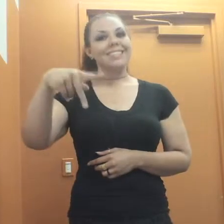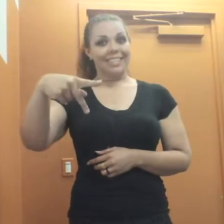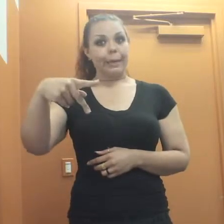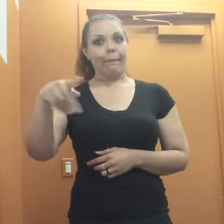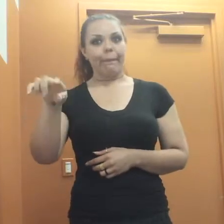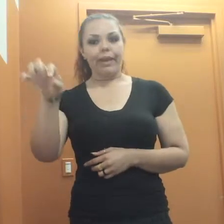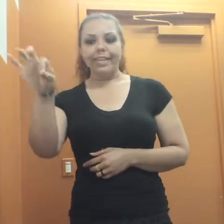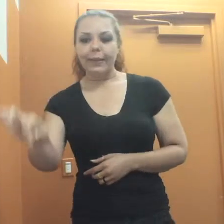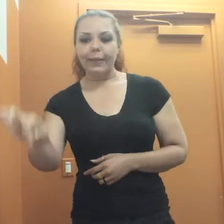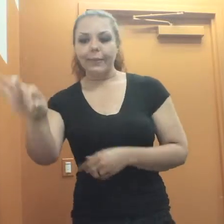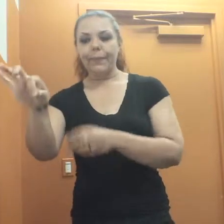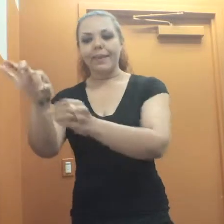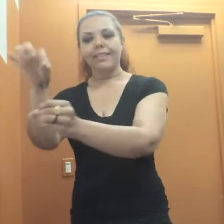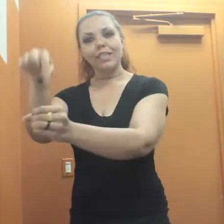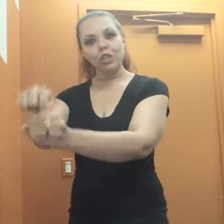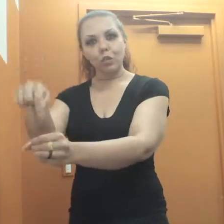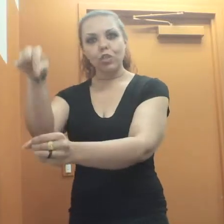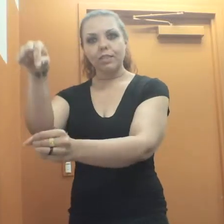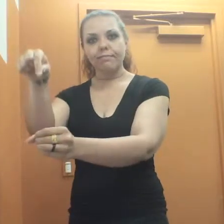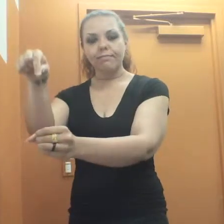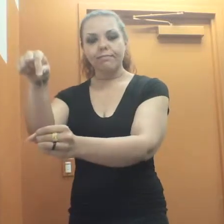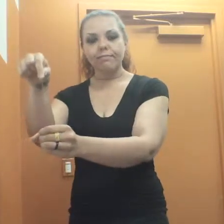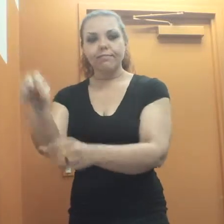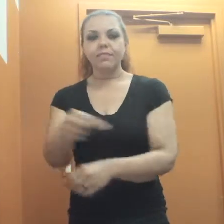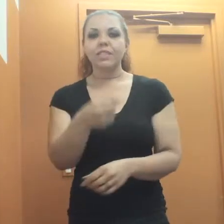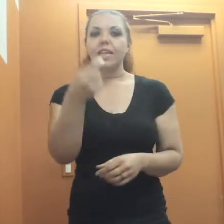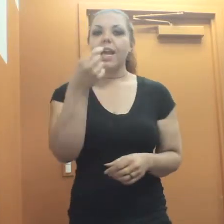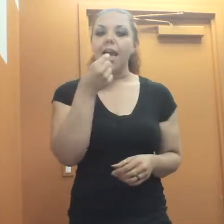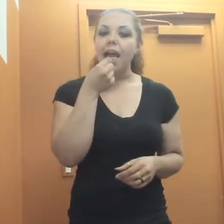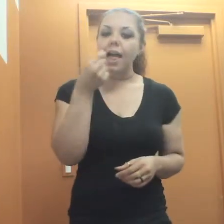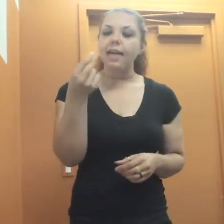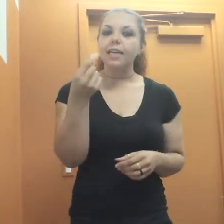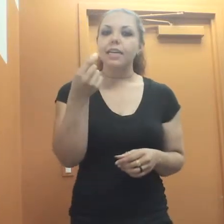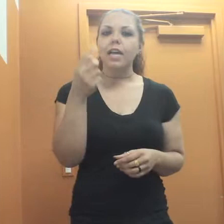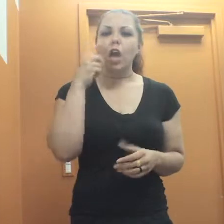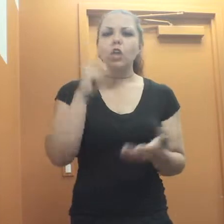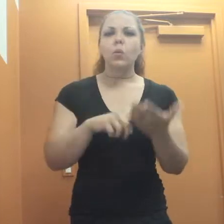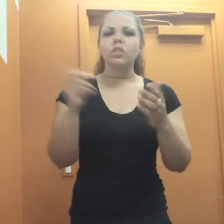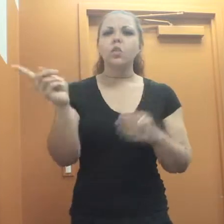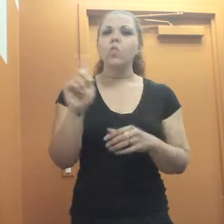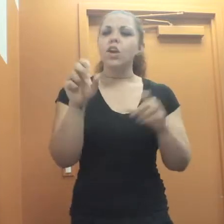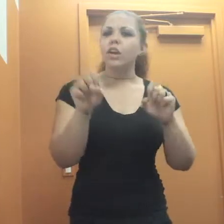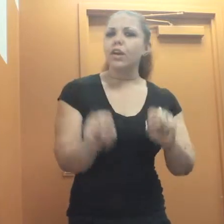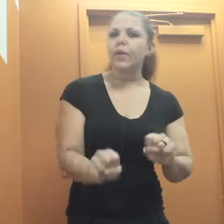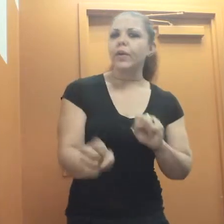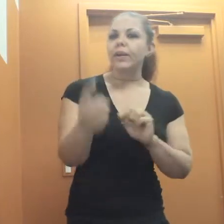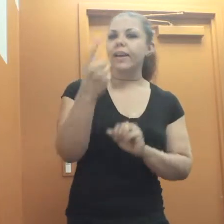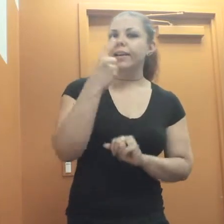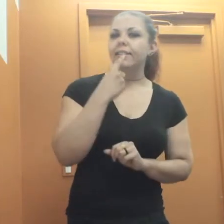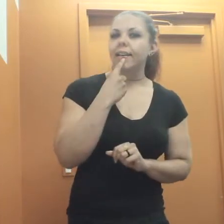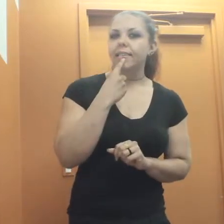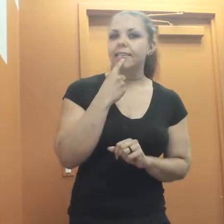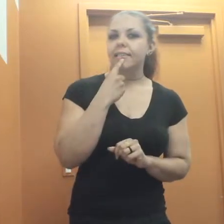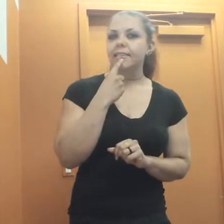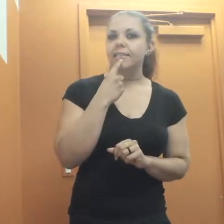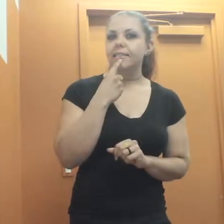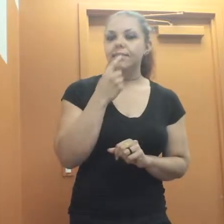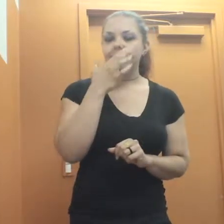it all over your tongue, but notice where you can taste it more intensely. You'll really have a surprise, I think, in this lesson.